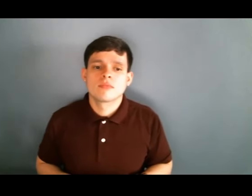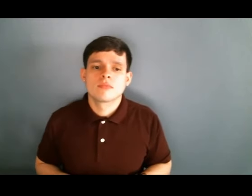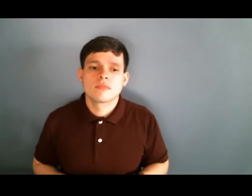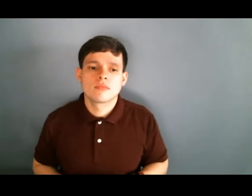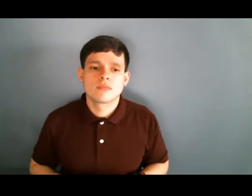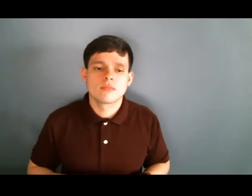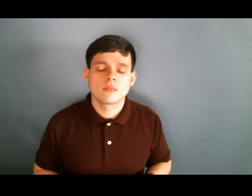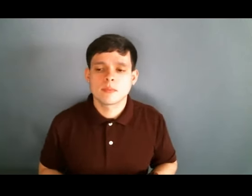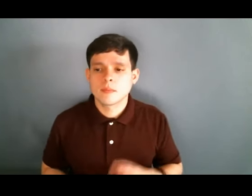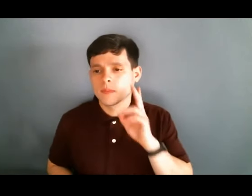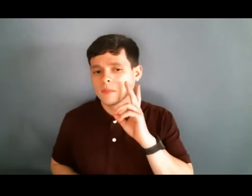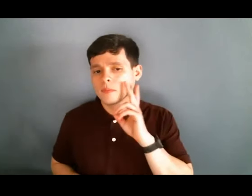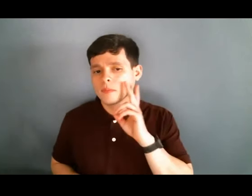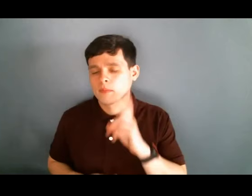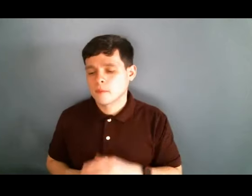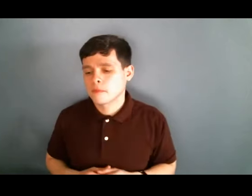Let's see.